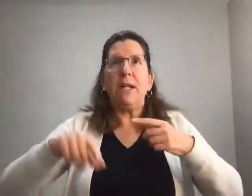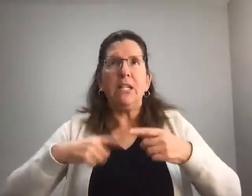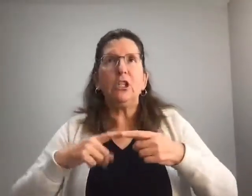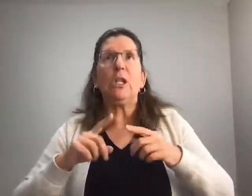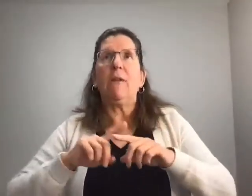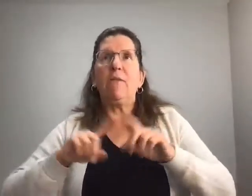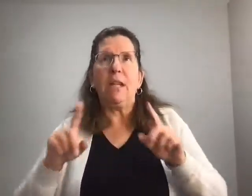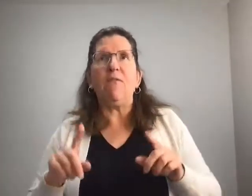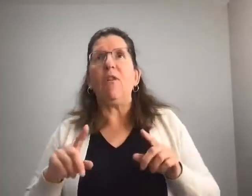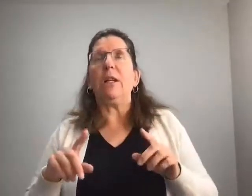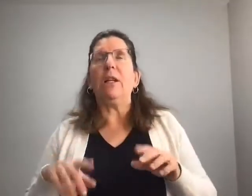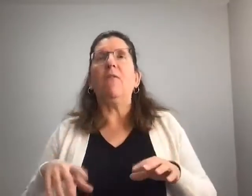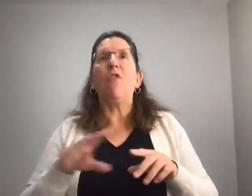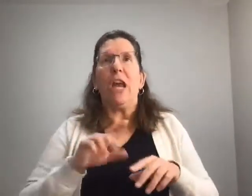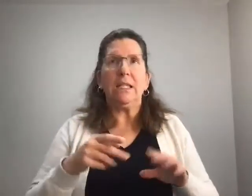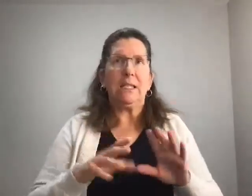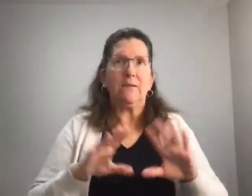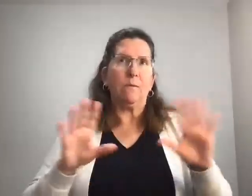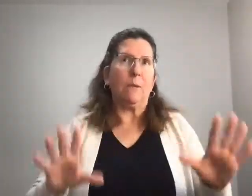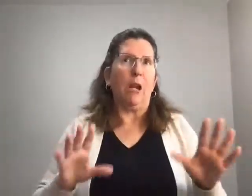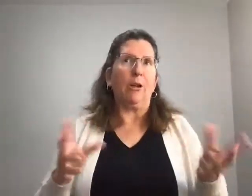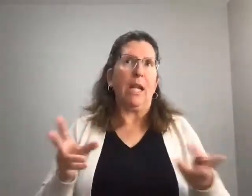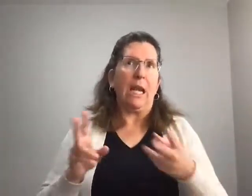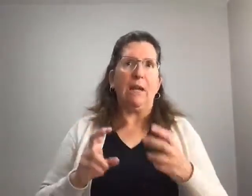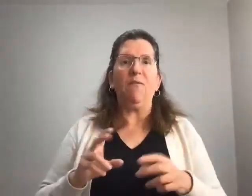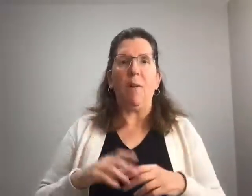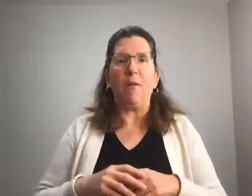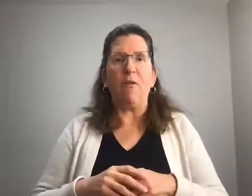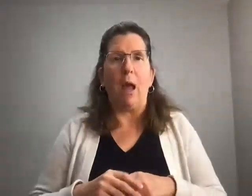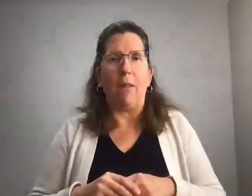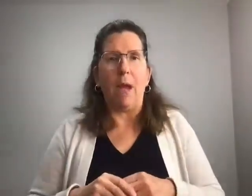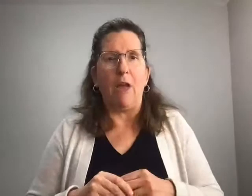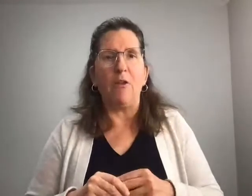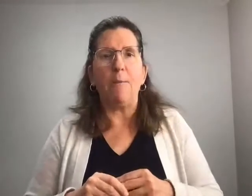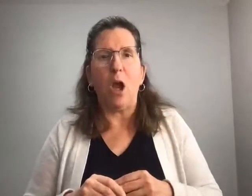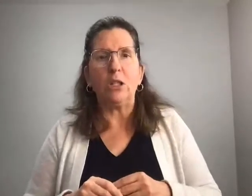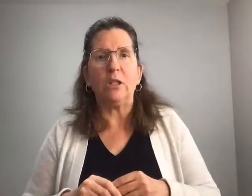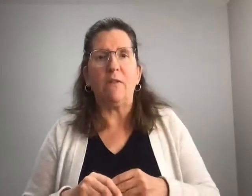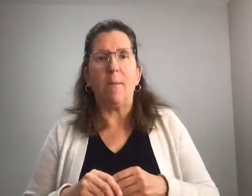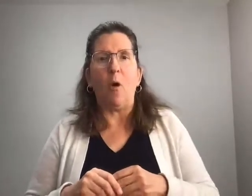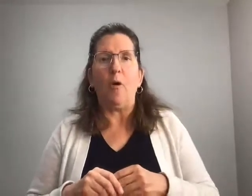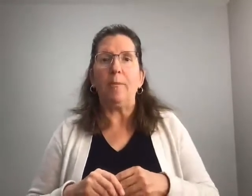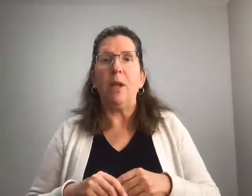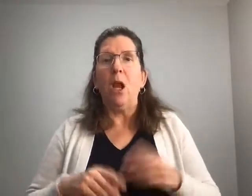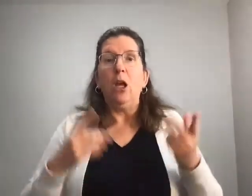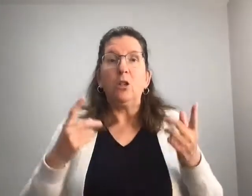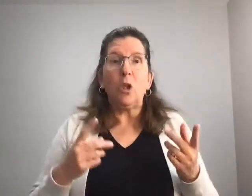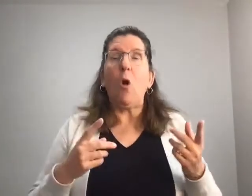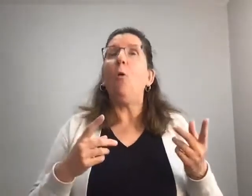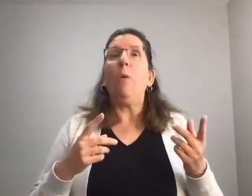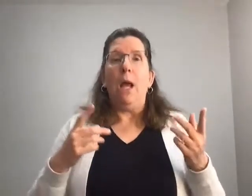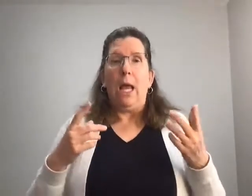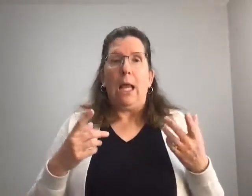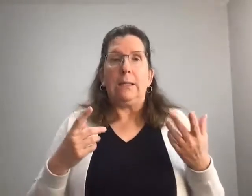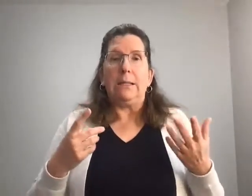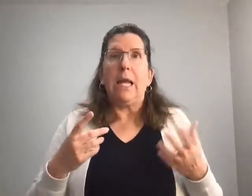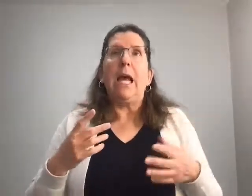repetition of different phrases that are taken from the other parts of the poem. So instead